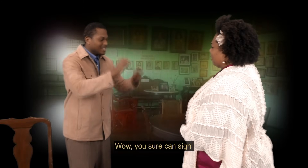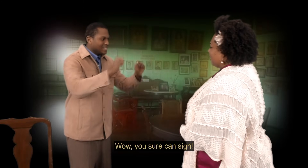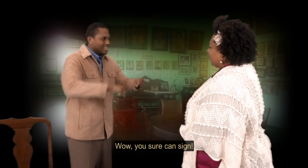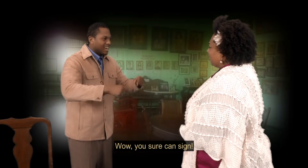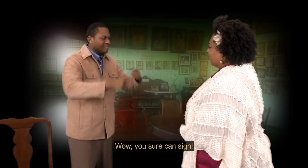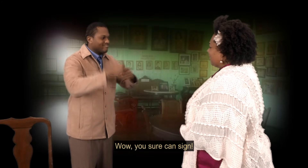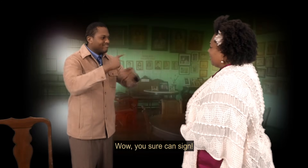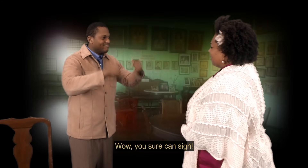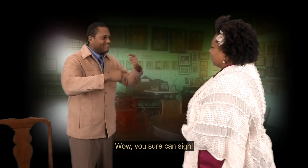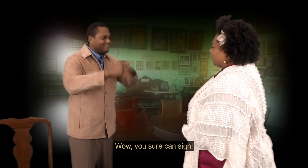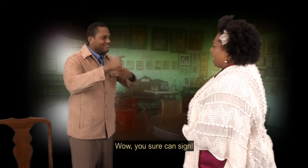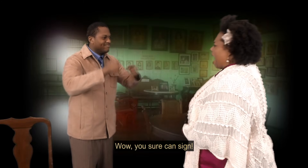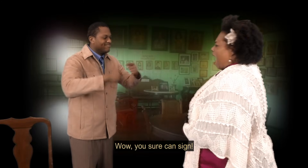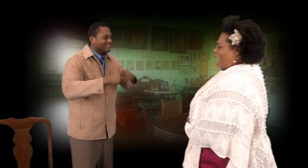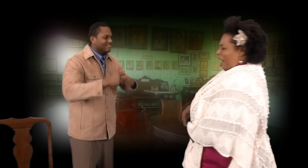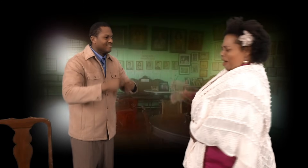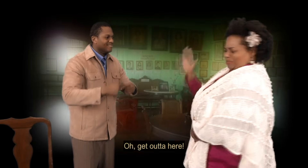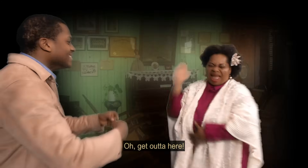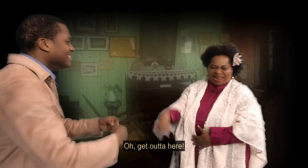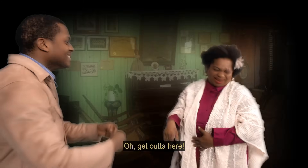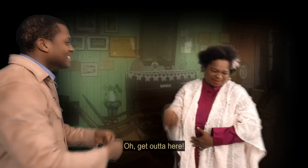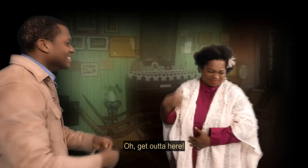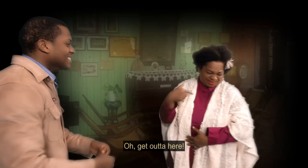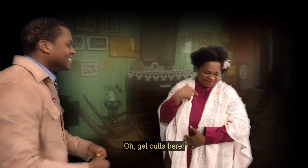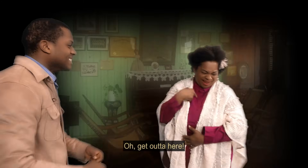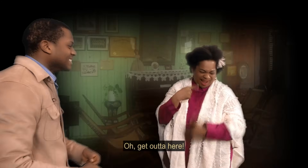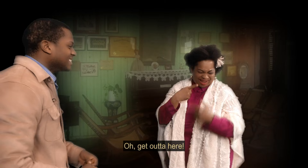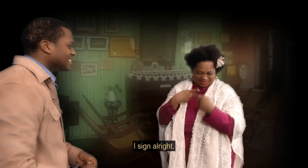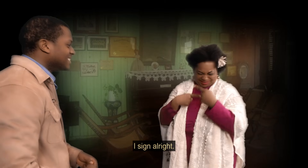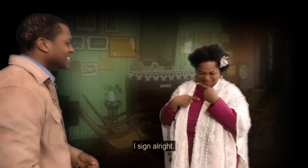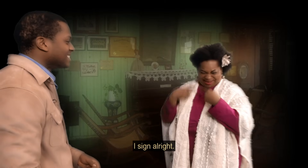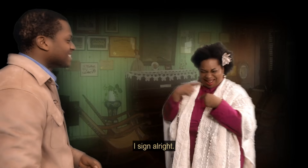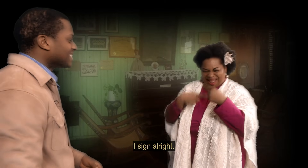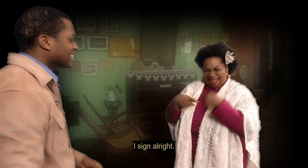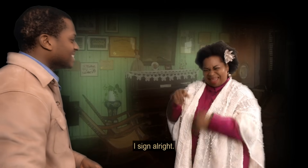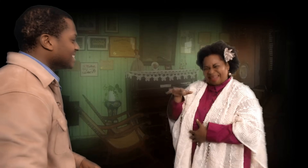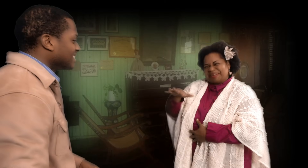you sure can sign. Oh, get out of here. I sign all right.